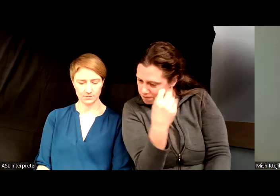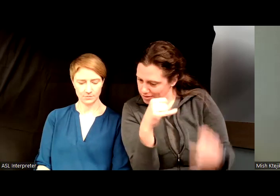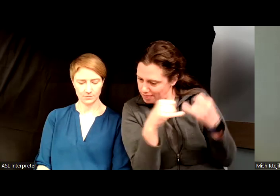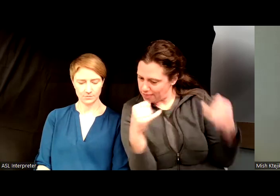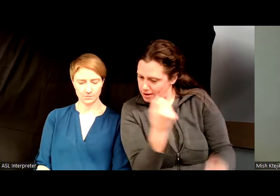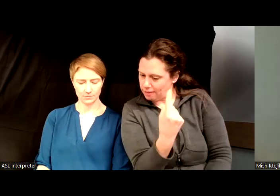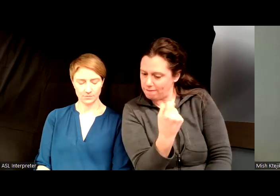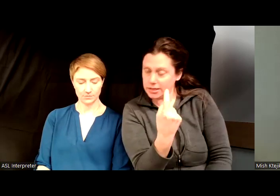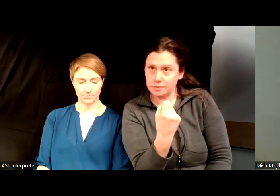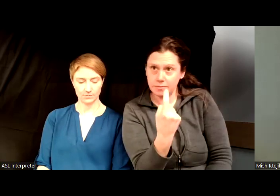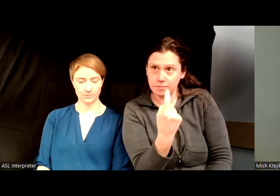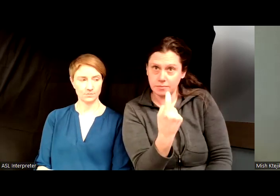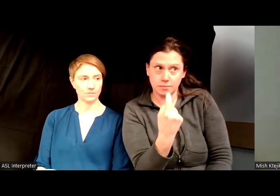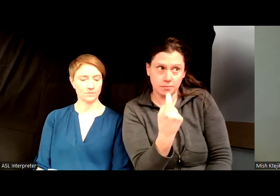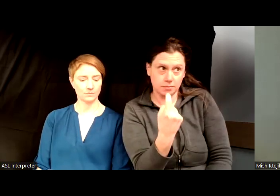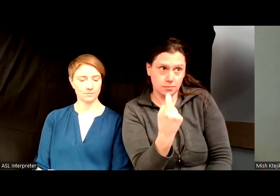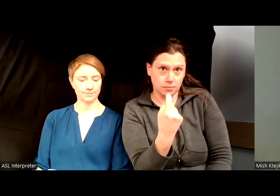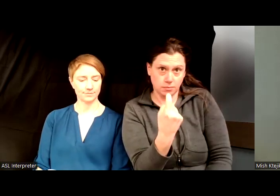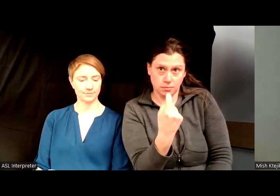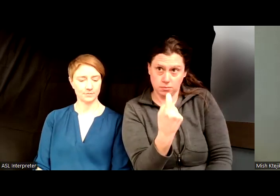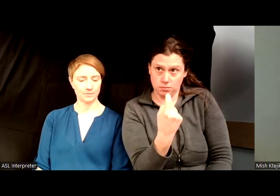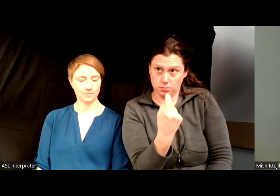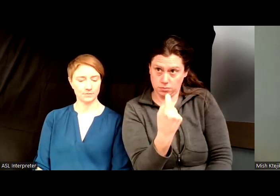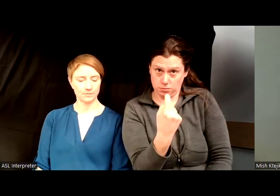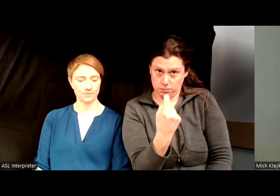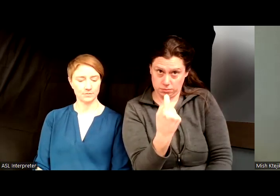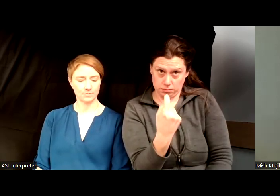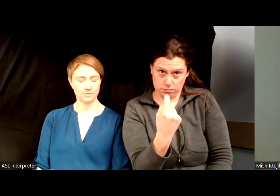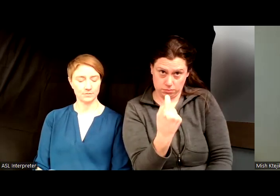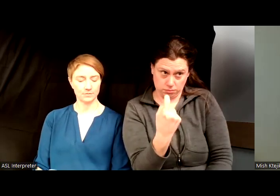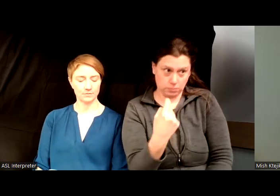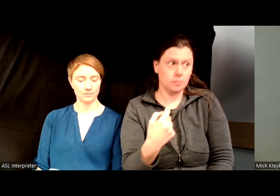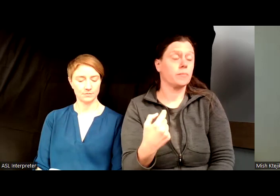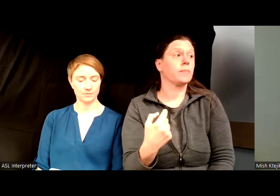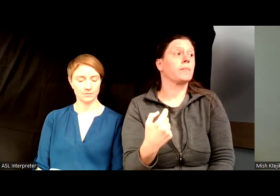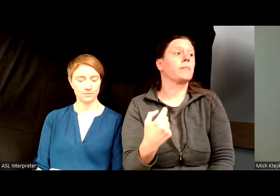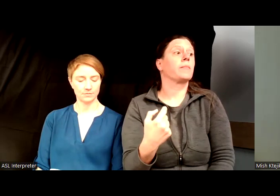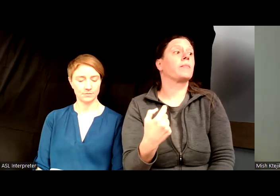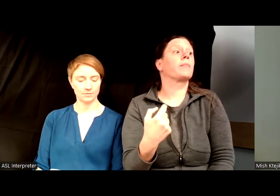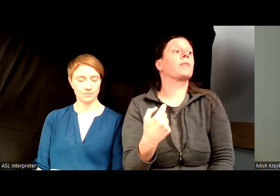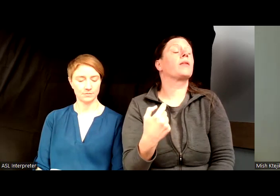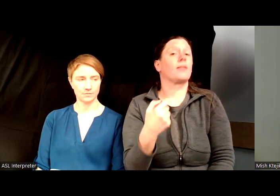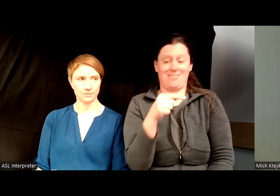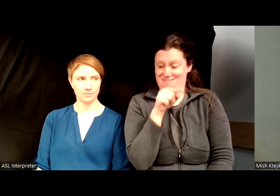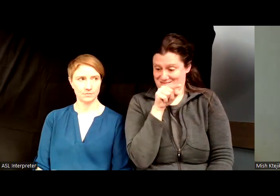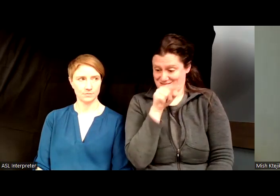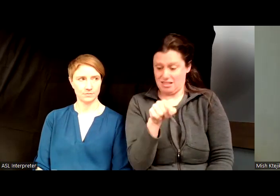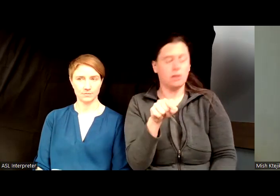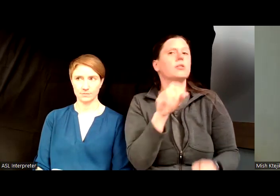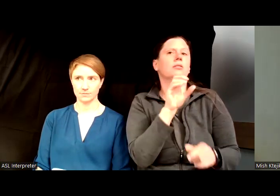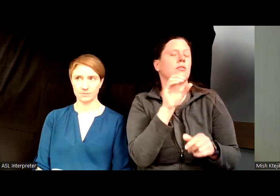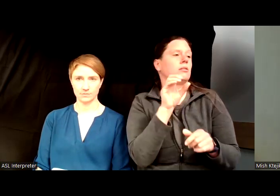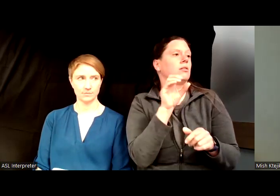It's page 12, line 11. Conditional legal interpreting permit relay.